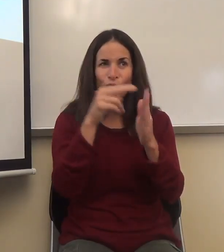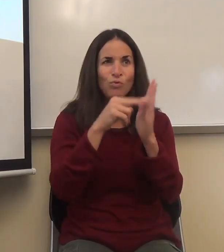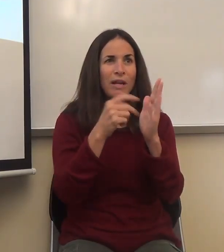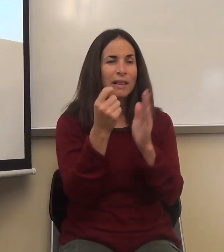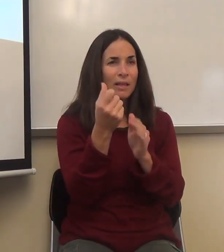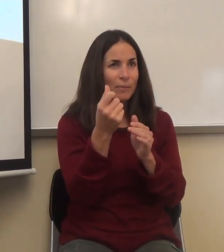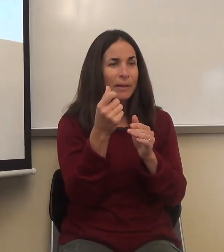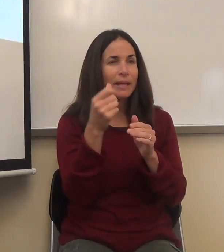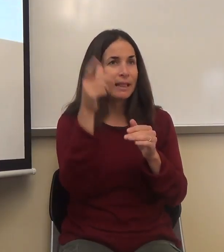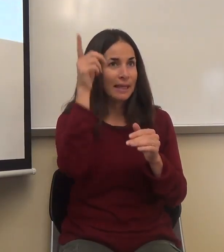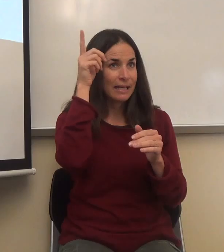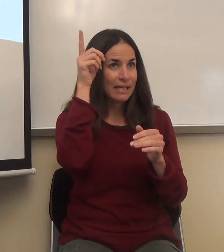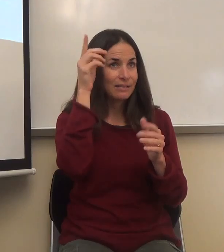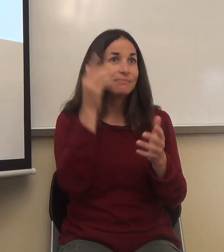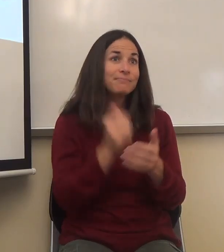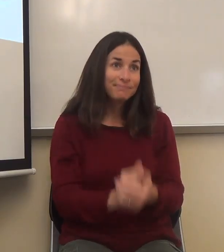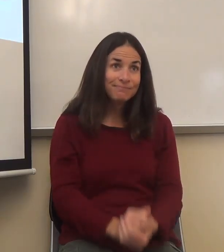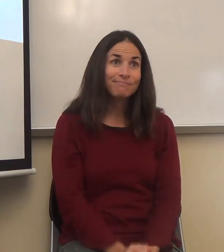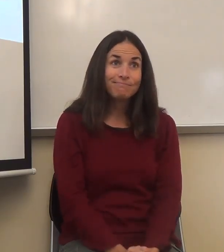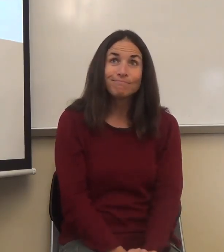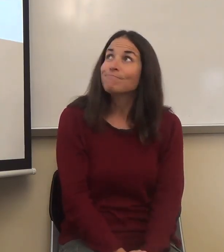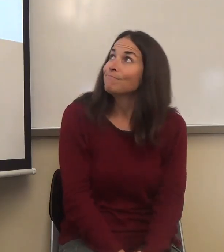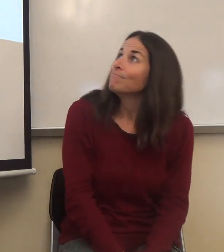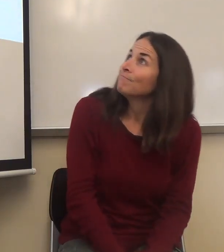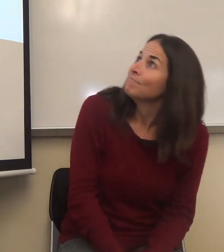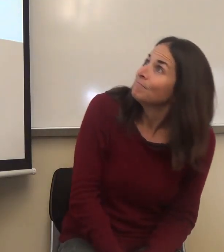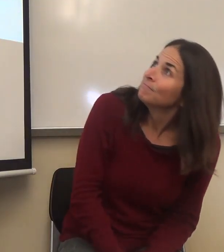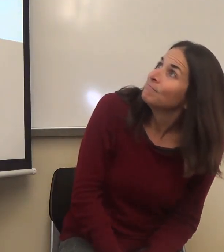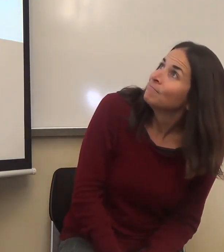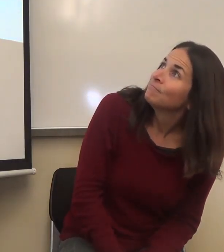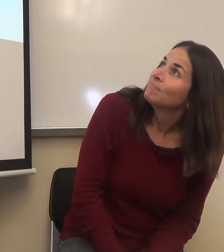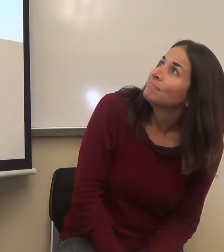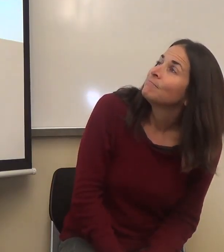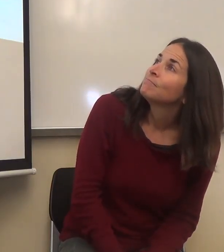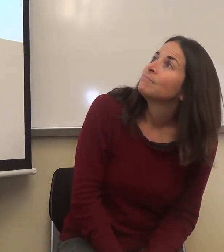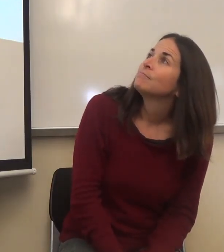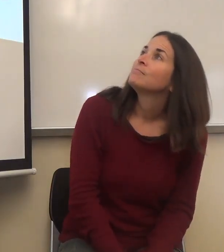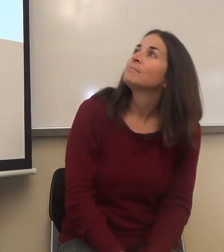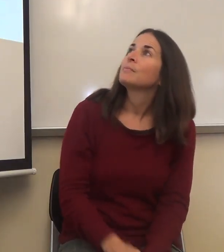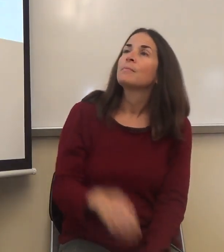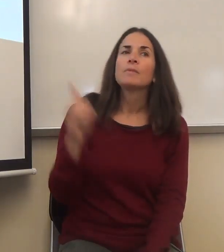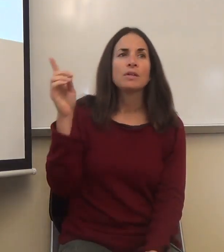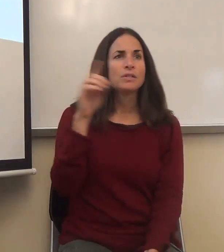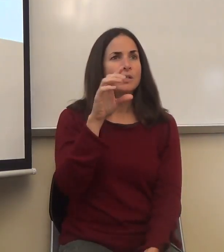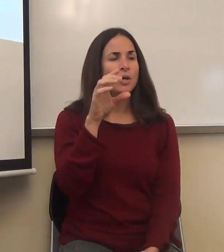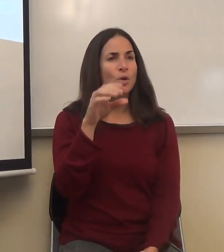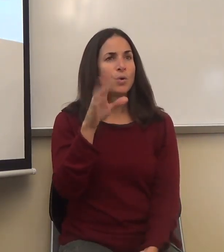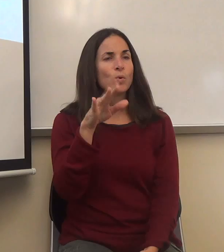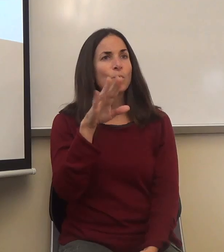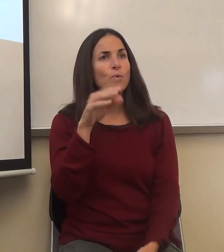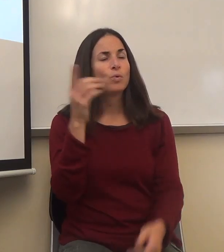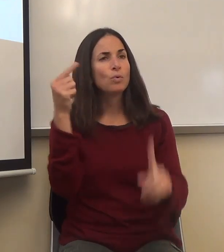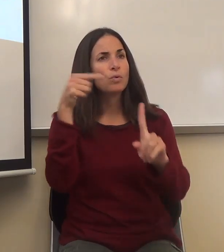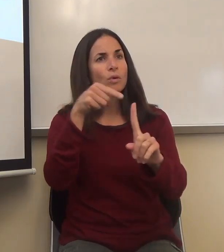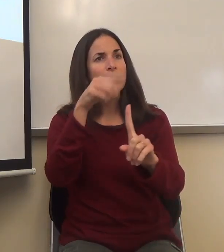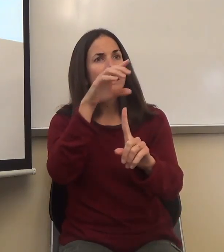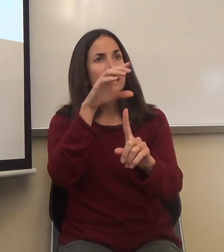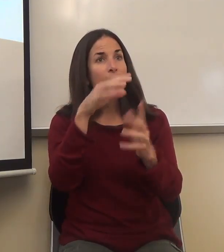Abraham Lincoln. Okay, so what was the Civil War about? What was the American Civil War